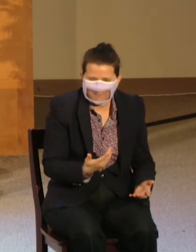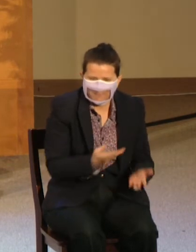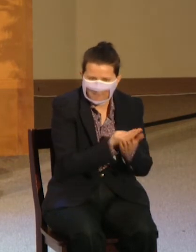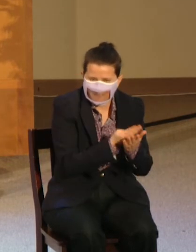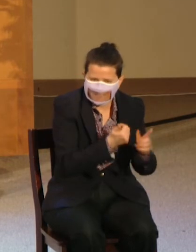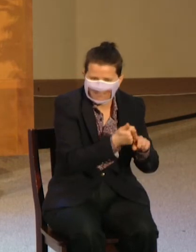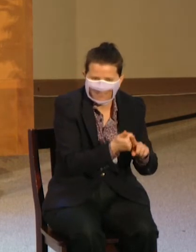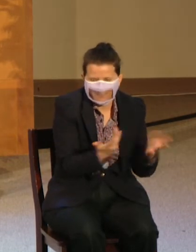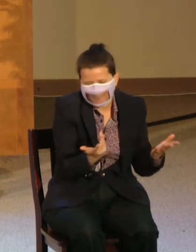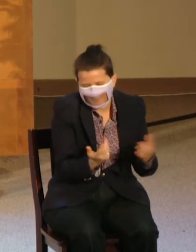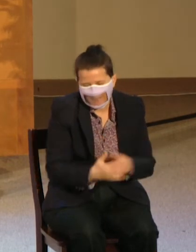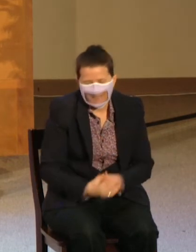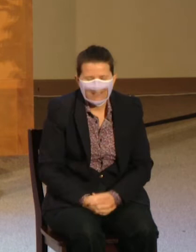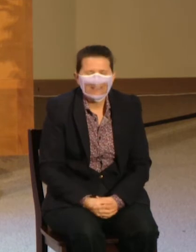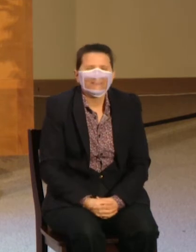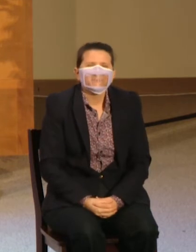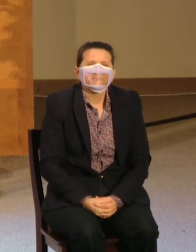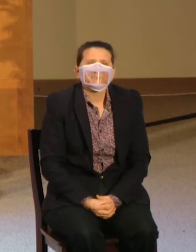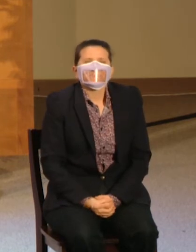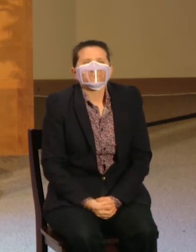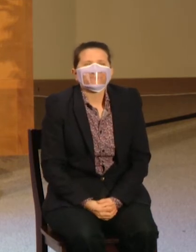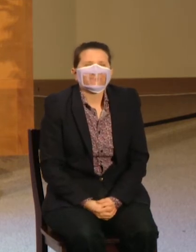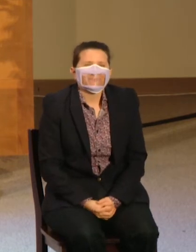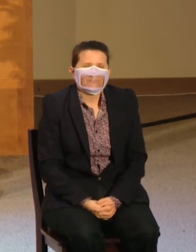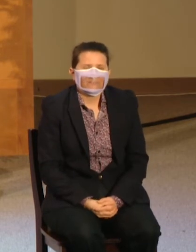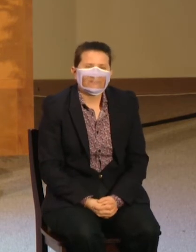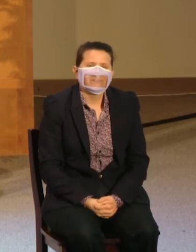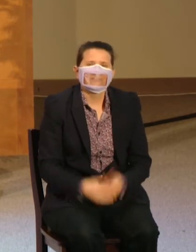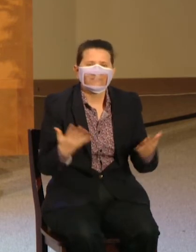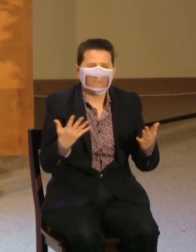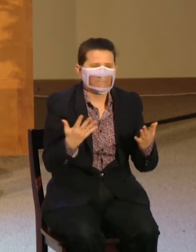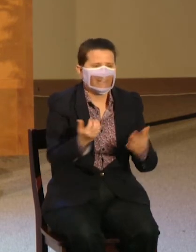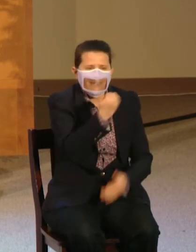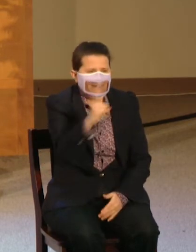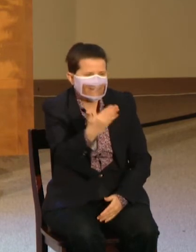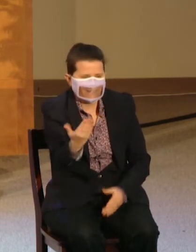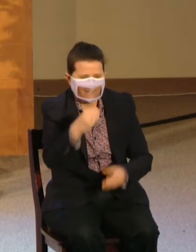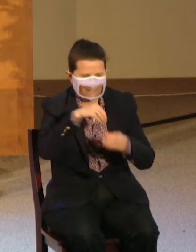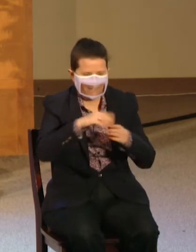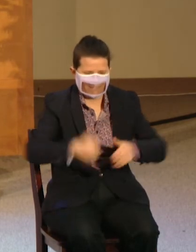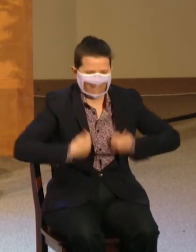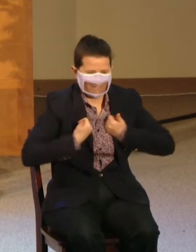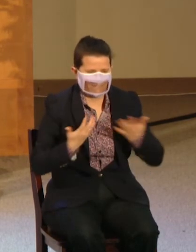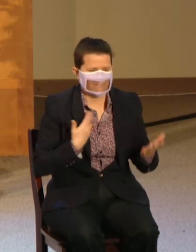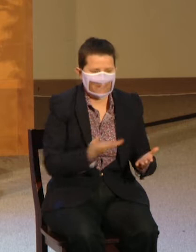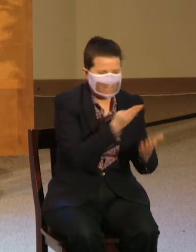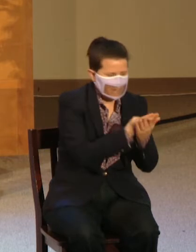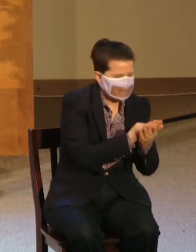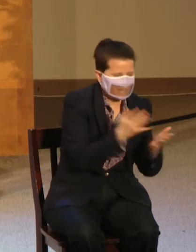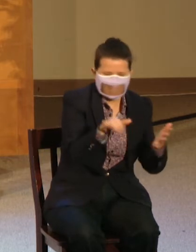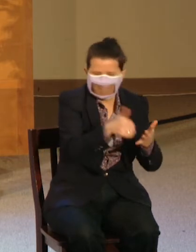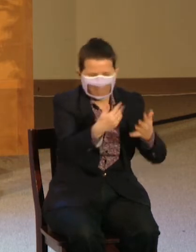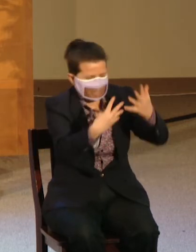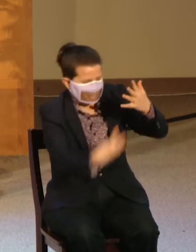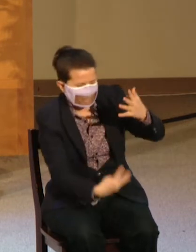Money and everything else in our lives only has whatever meaning we give to it. And one of the lessons of A Course in Miracle, in fact,